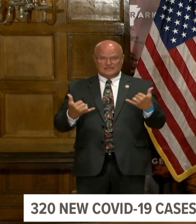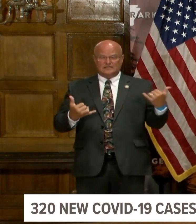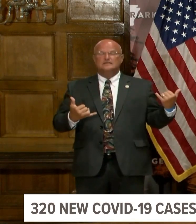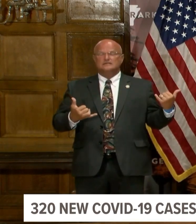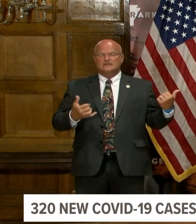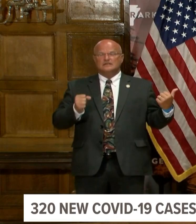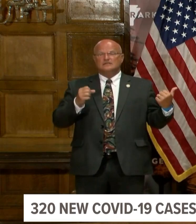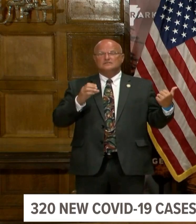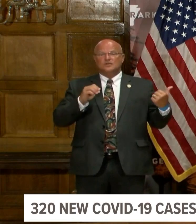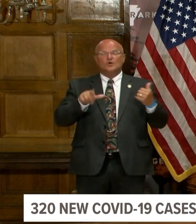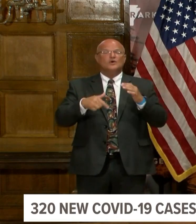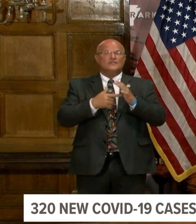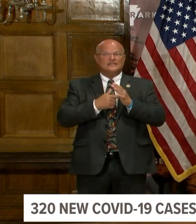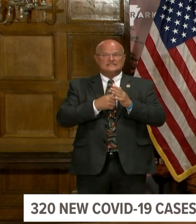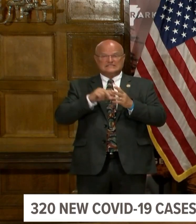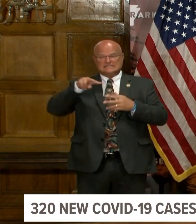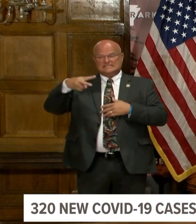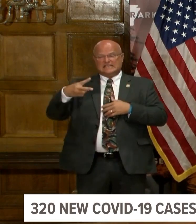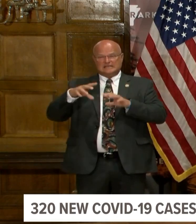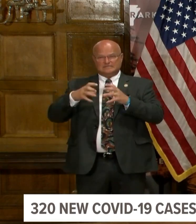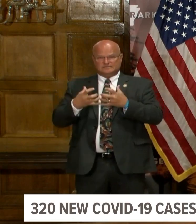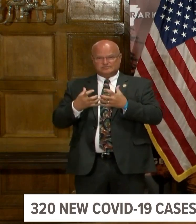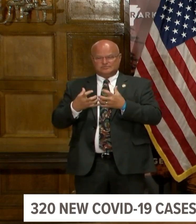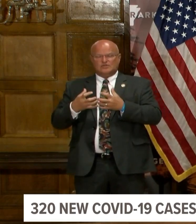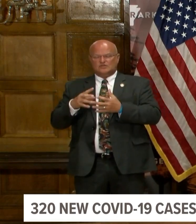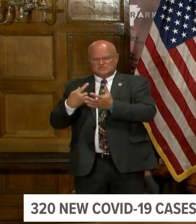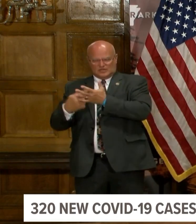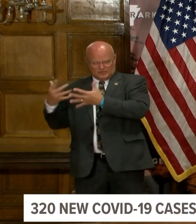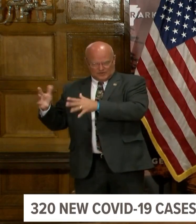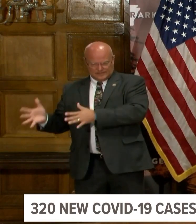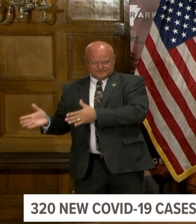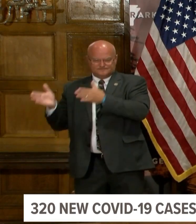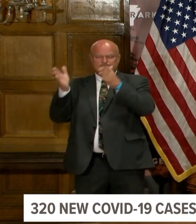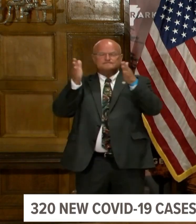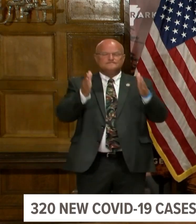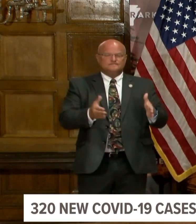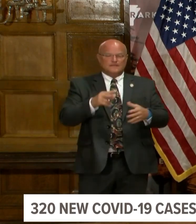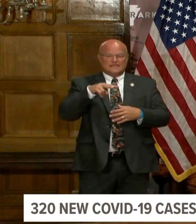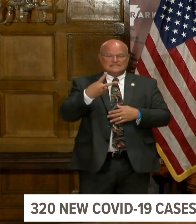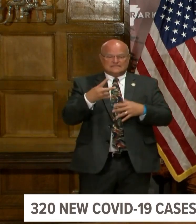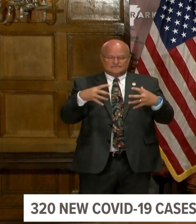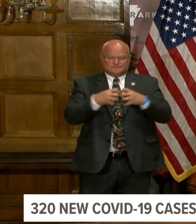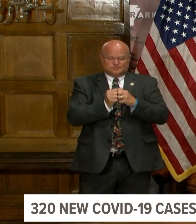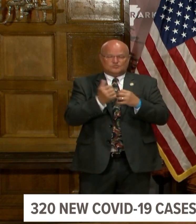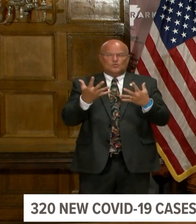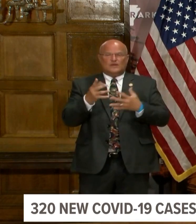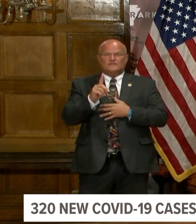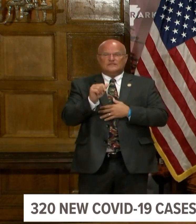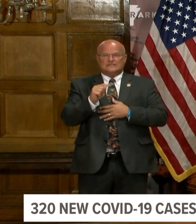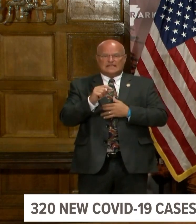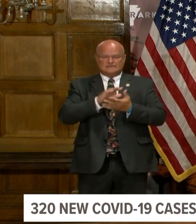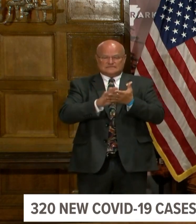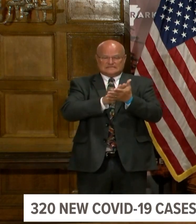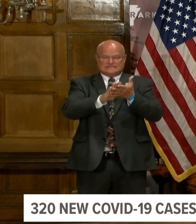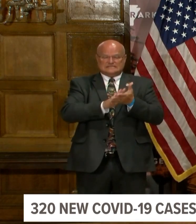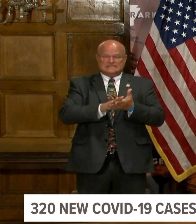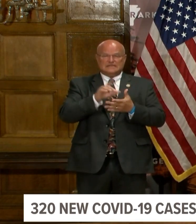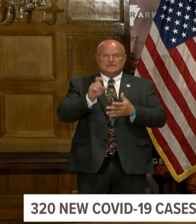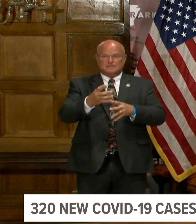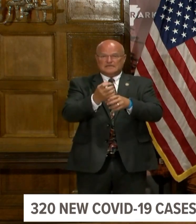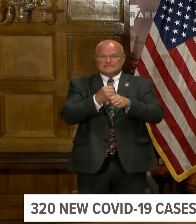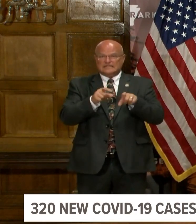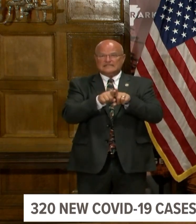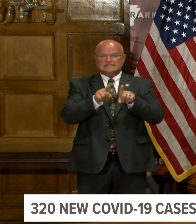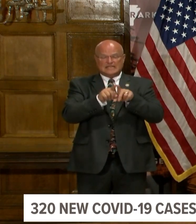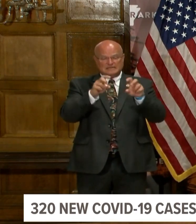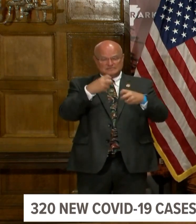So this is the second tranche, right? The first tranche we've talked about already. The second tranche, we're waiting for the data to be cleared up. We have to get the